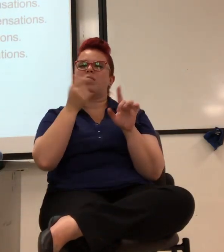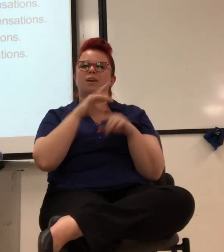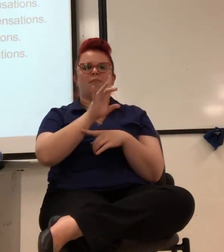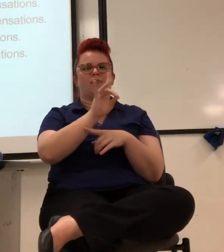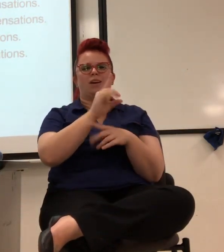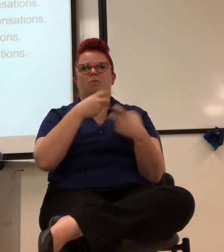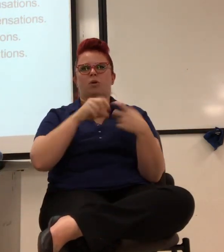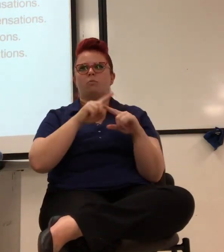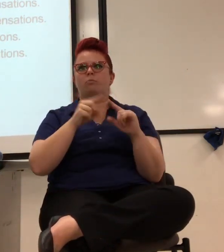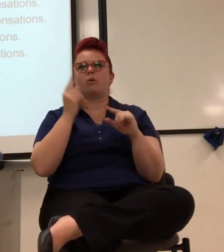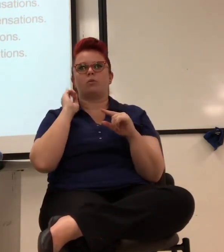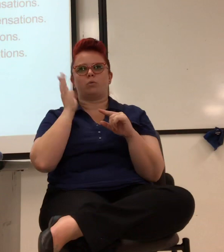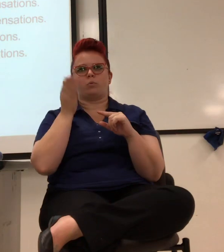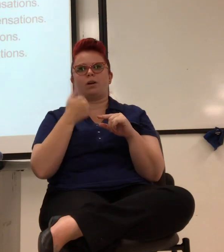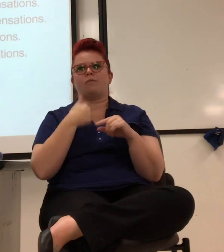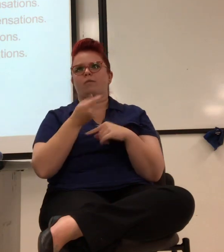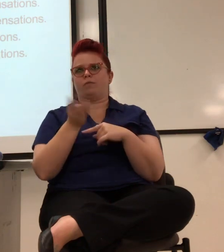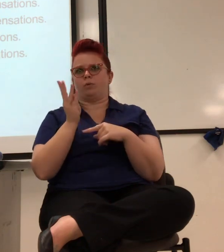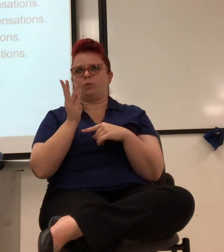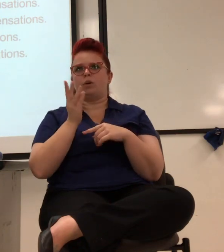To determine causes